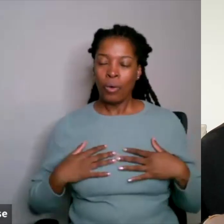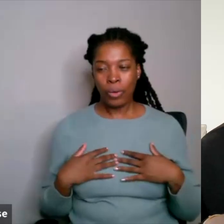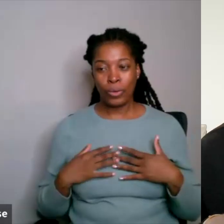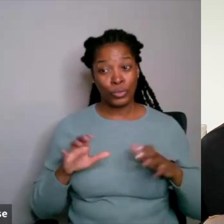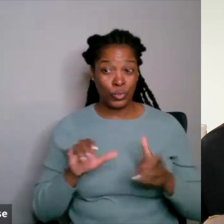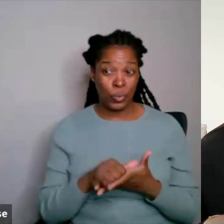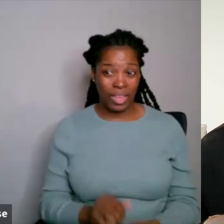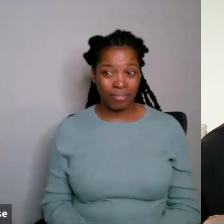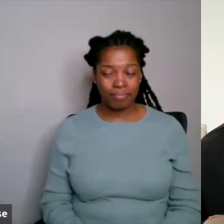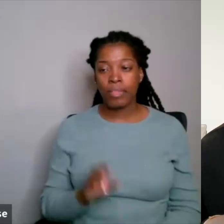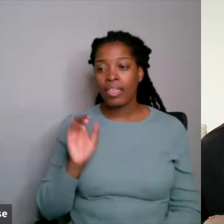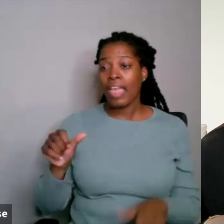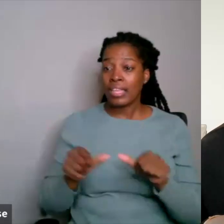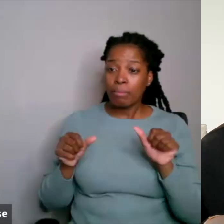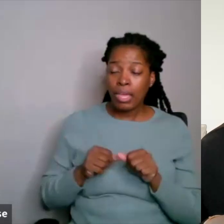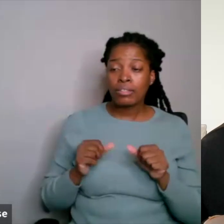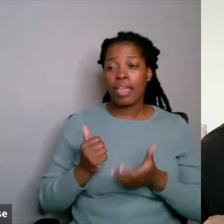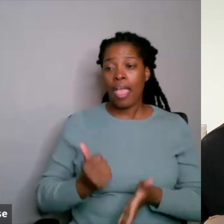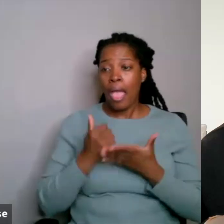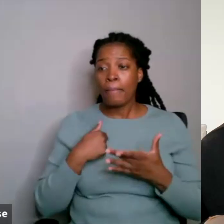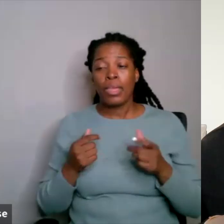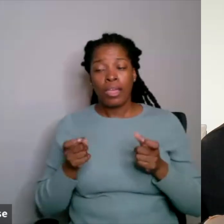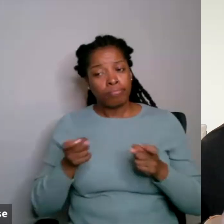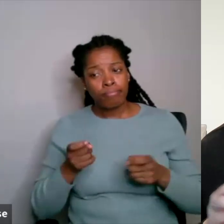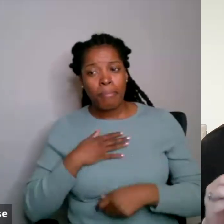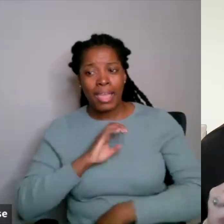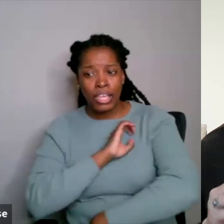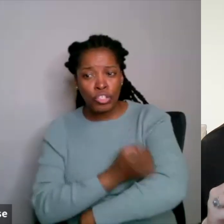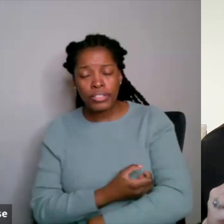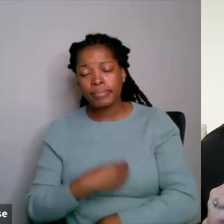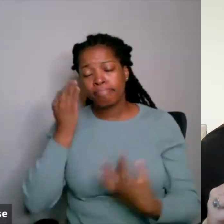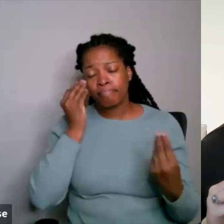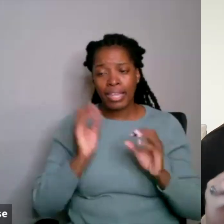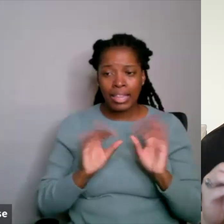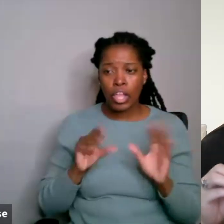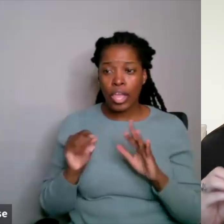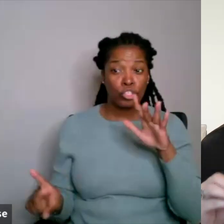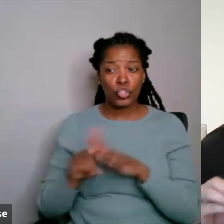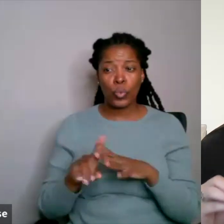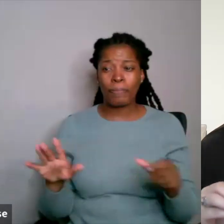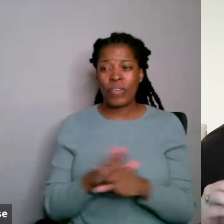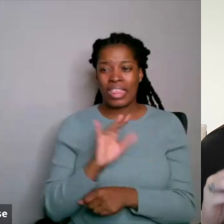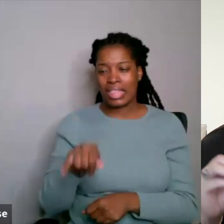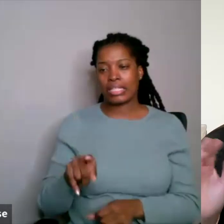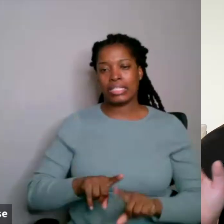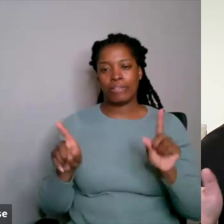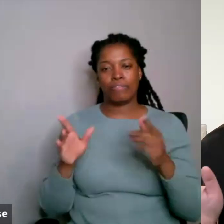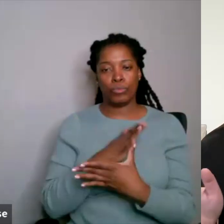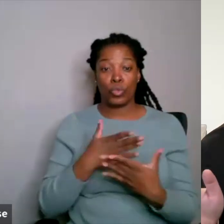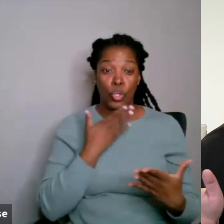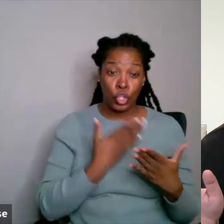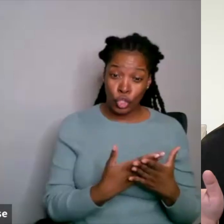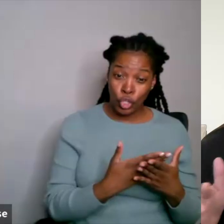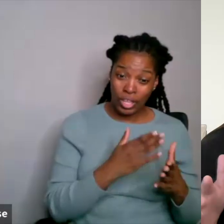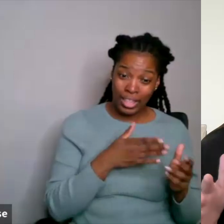my energy, think clearly, and show up fully is really the difference between a good leader and a